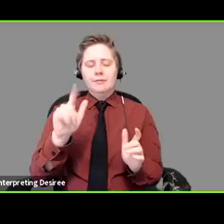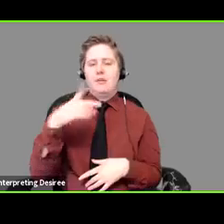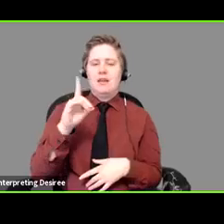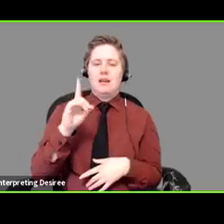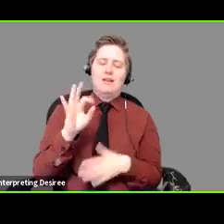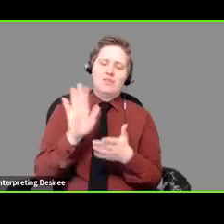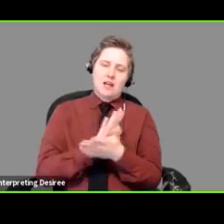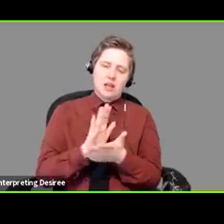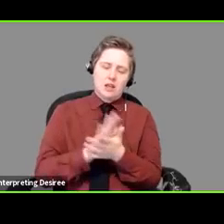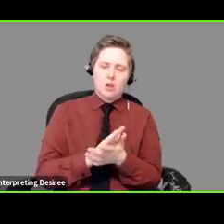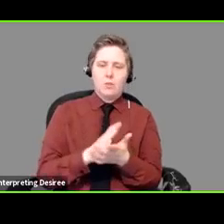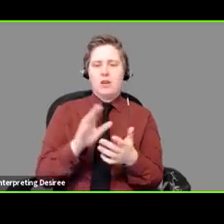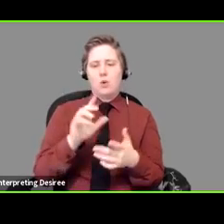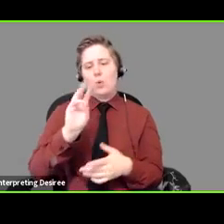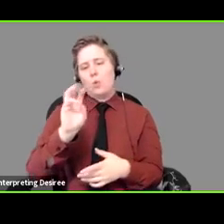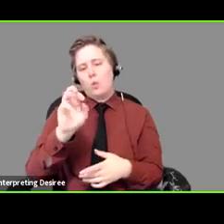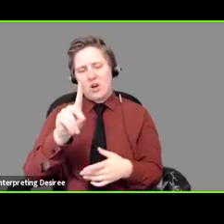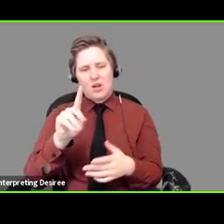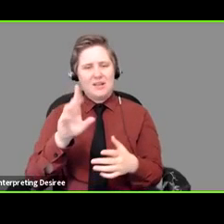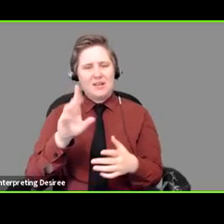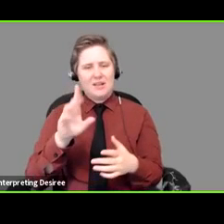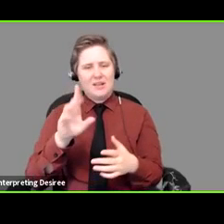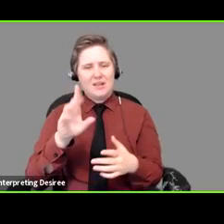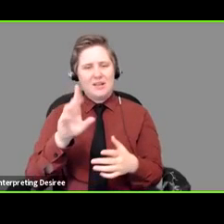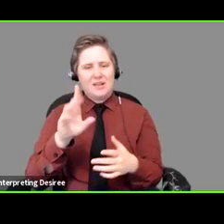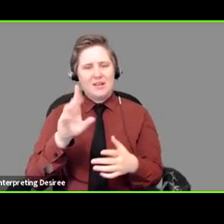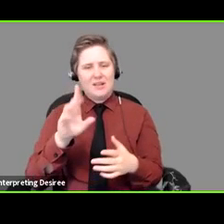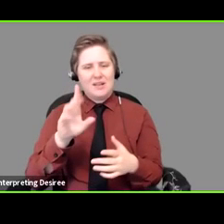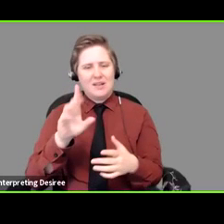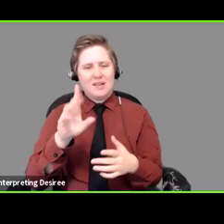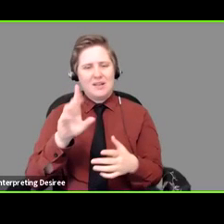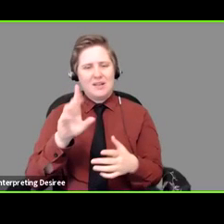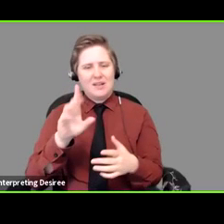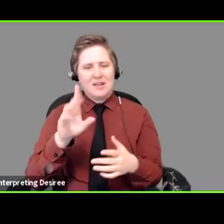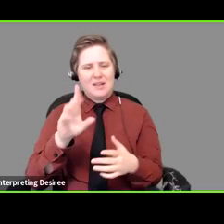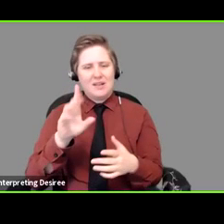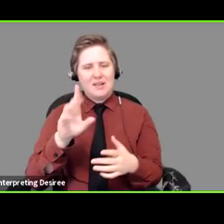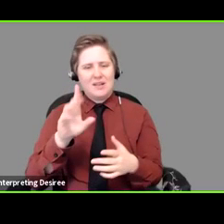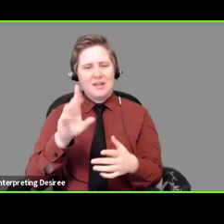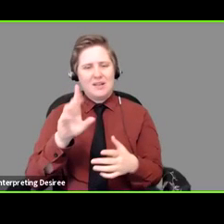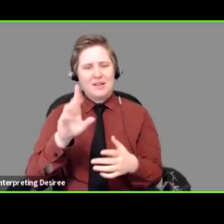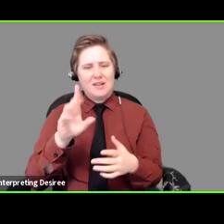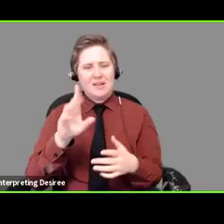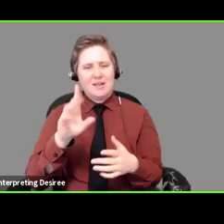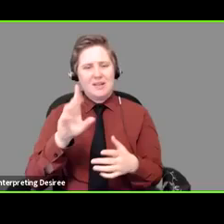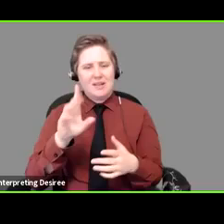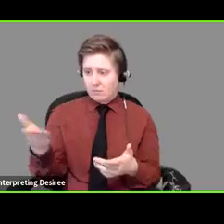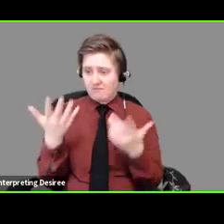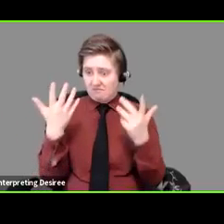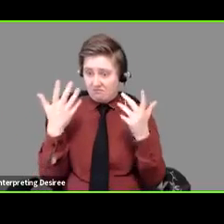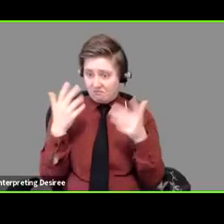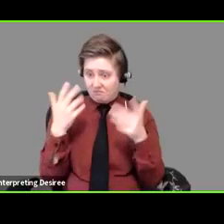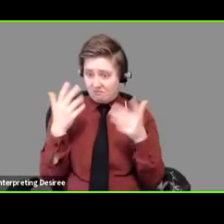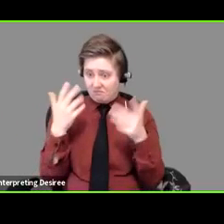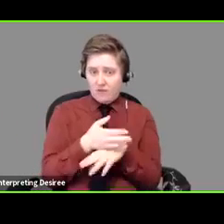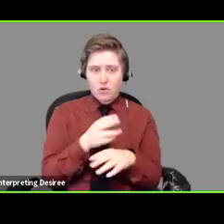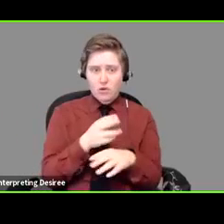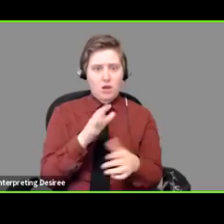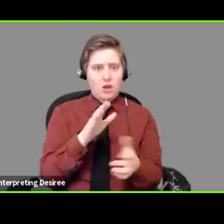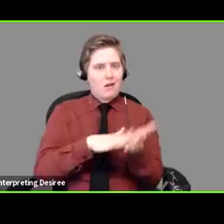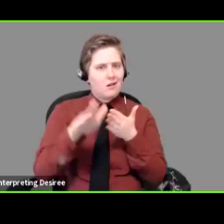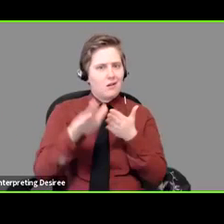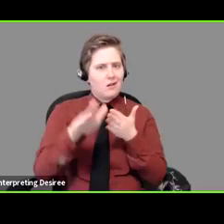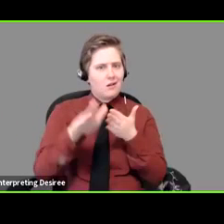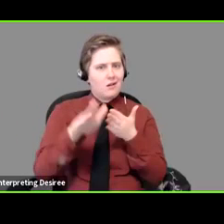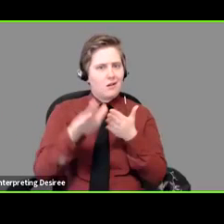Word documents. We brought in a series of public health students. Shortly thereafter, the College of Nursing jumped on board. They've